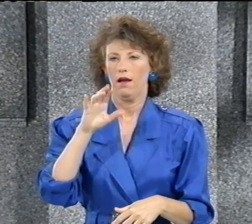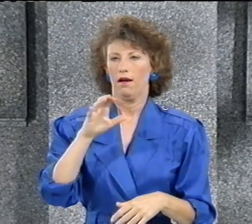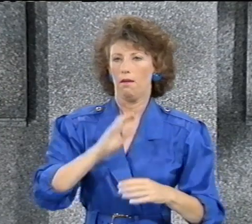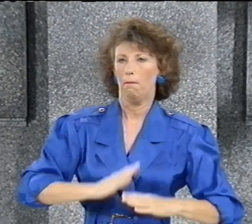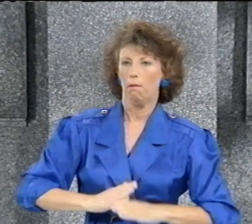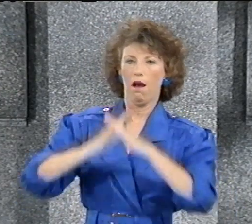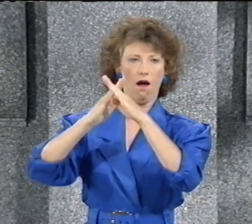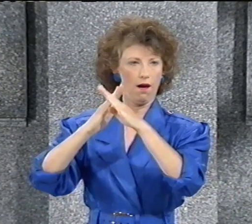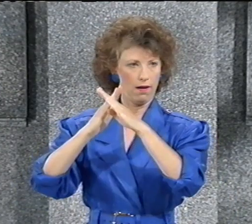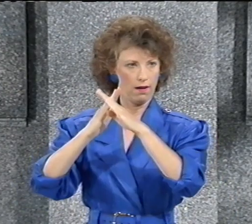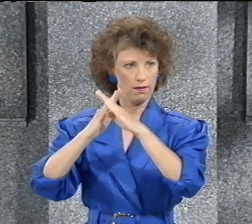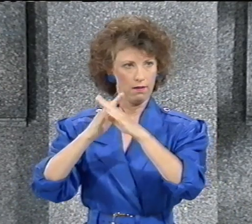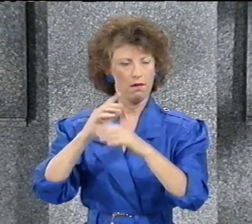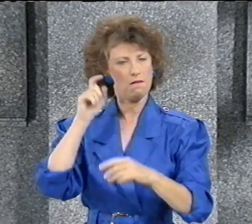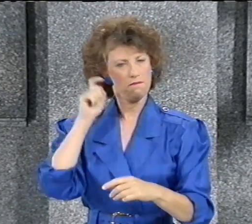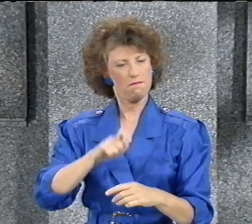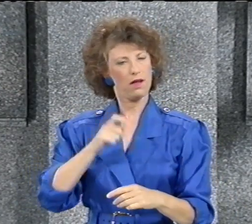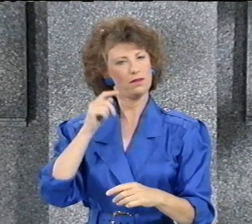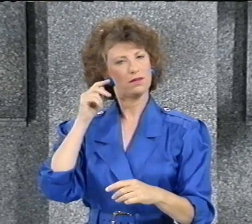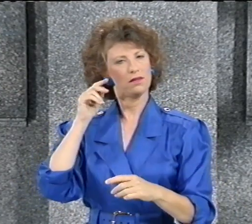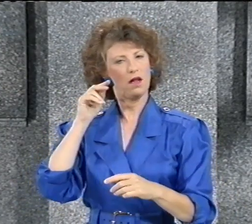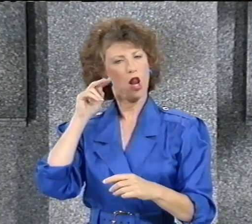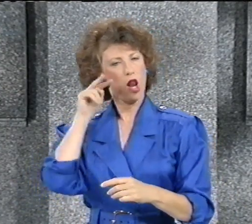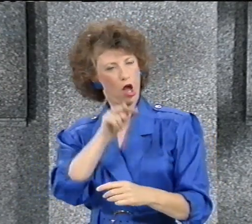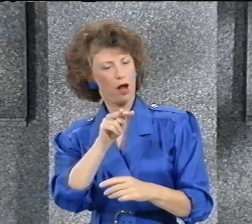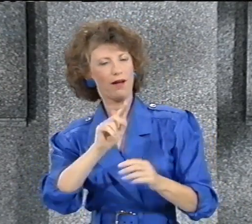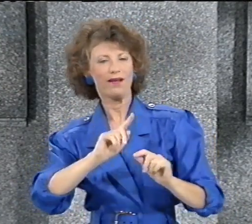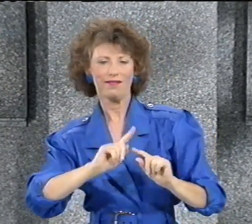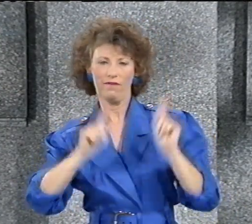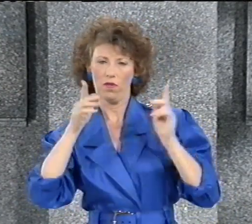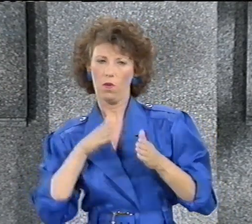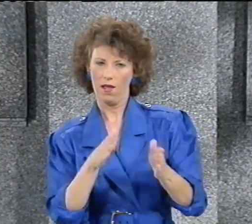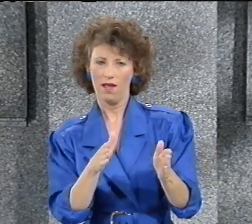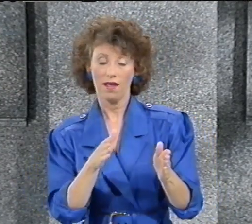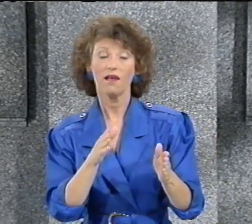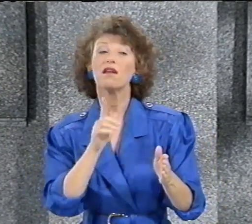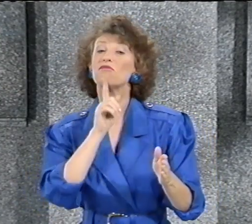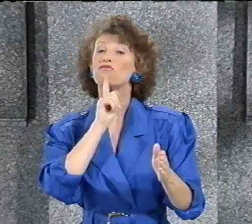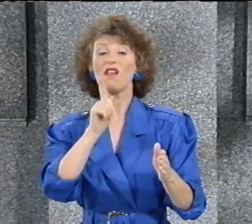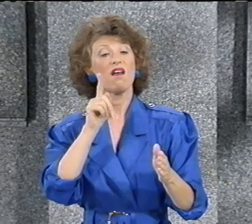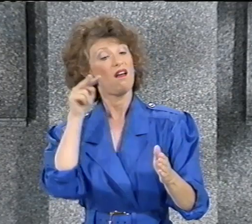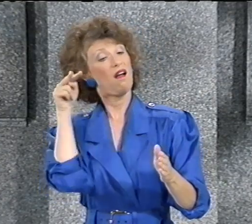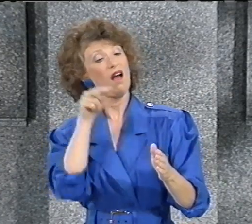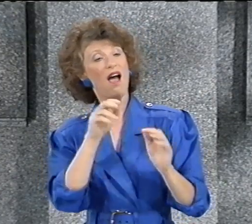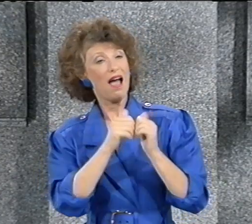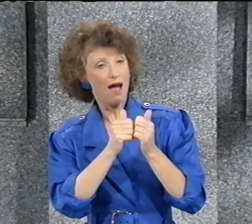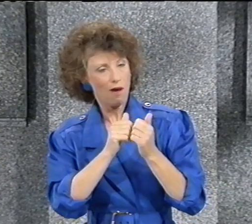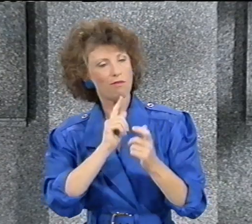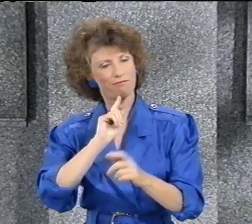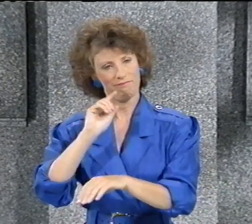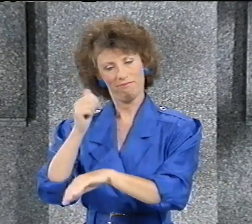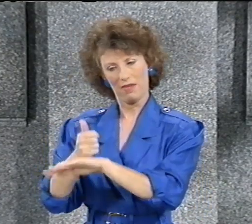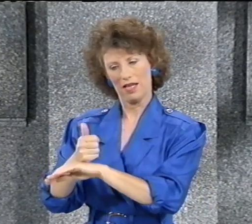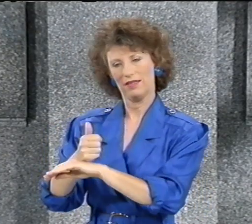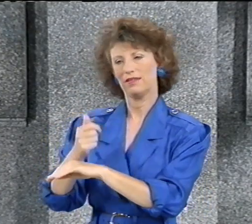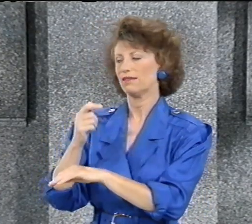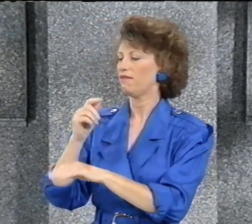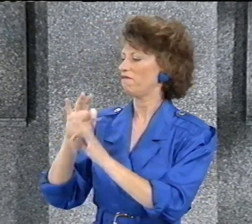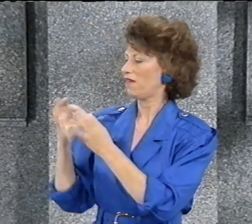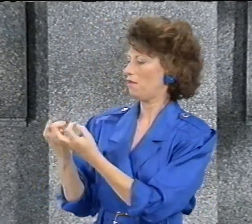try to read a fingerspelled word, and we sometimes end up blocking on it. If we look at a natural family setting,